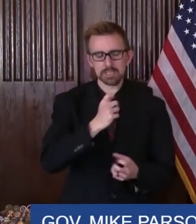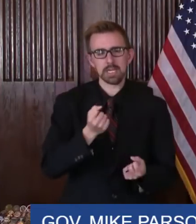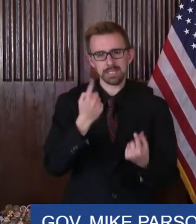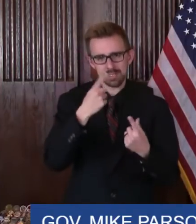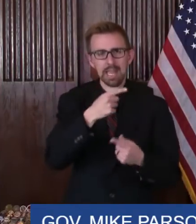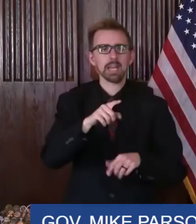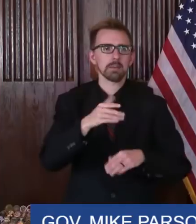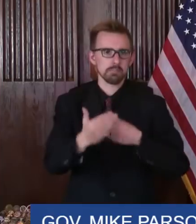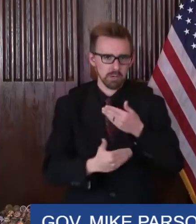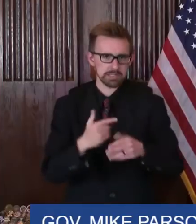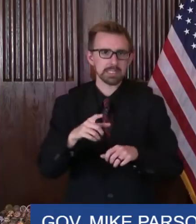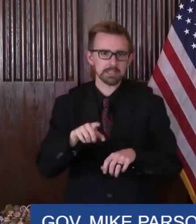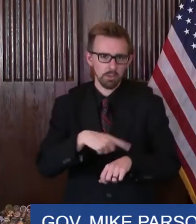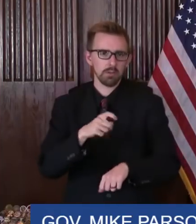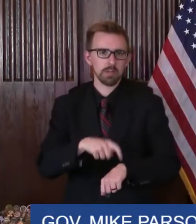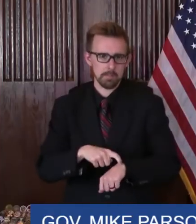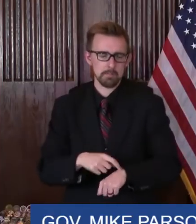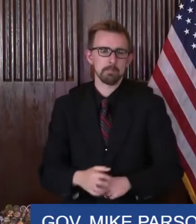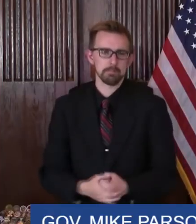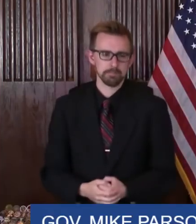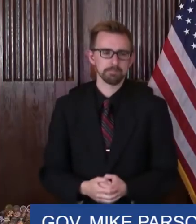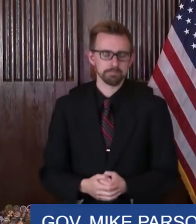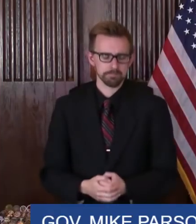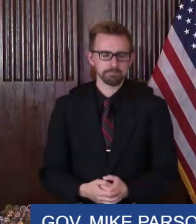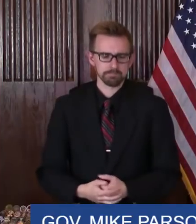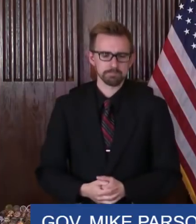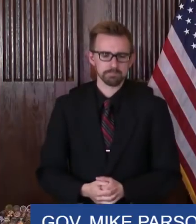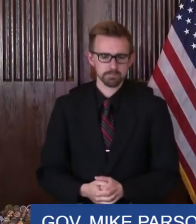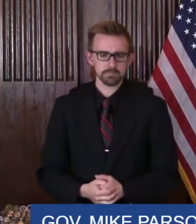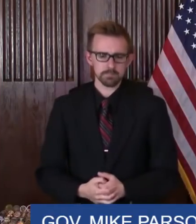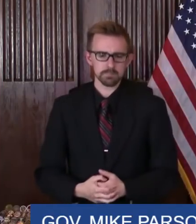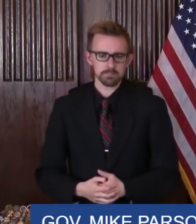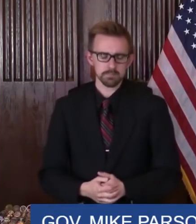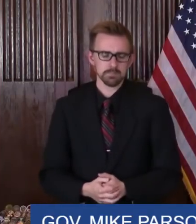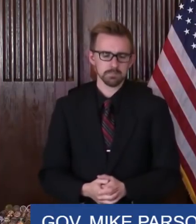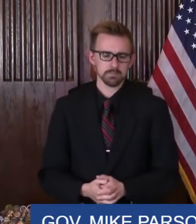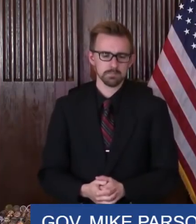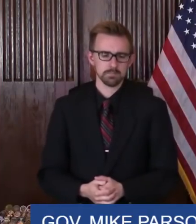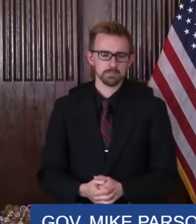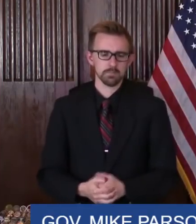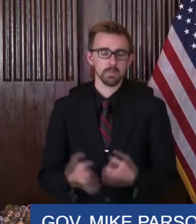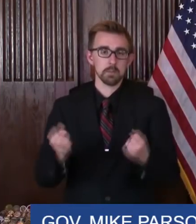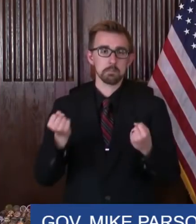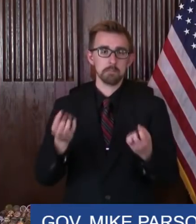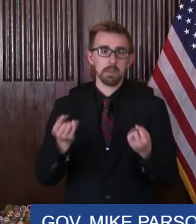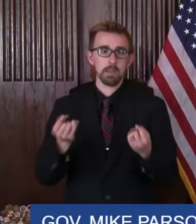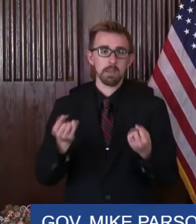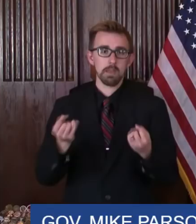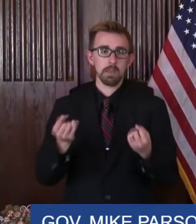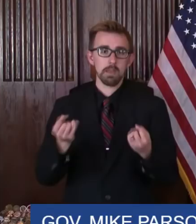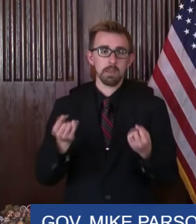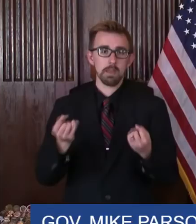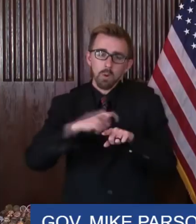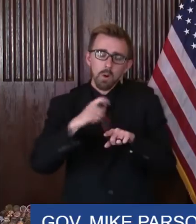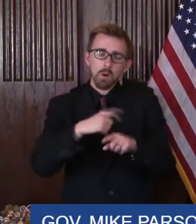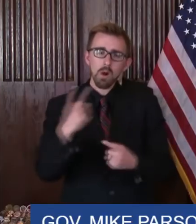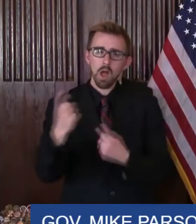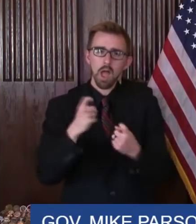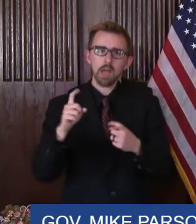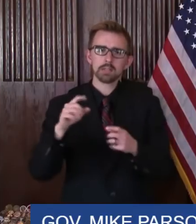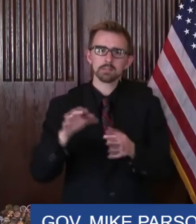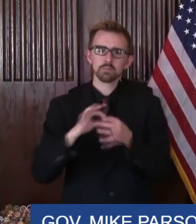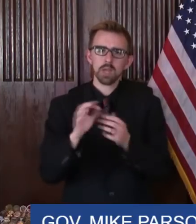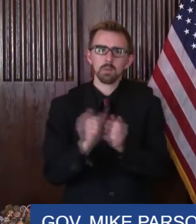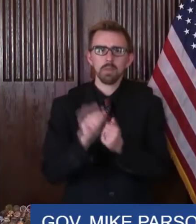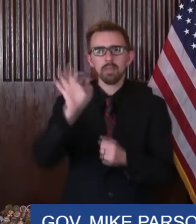each day through every resource we have available to us. Lots of your questions coming in through the phone lines have been